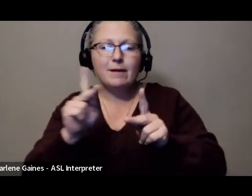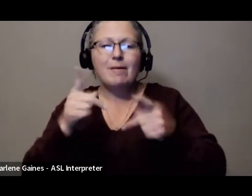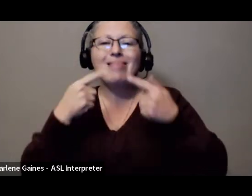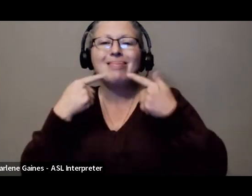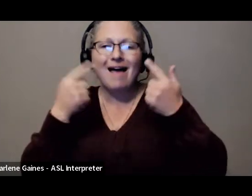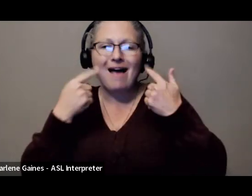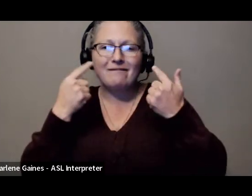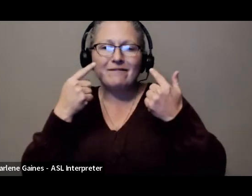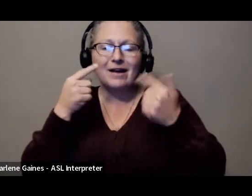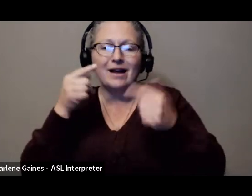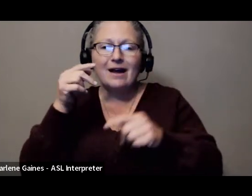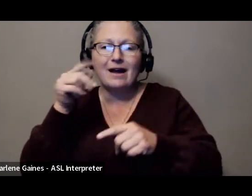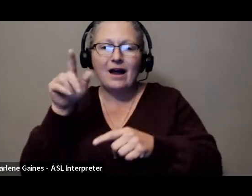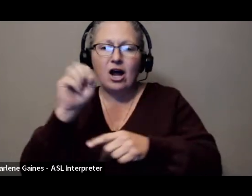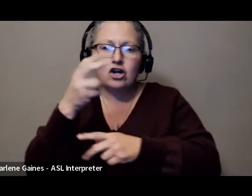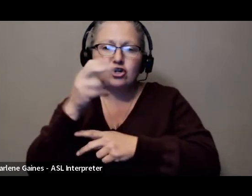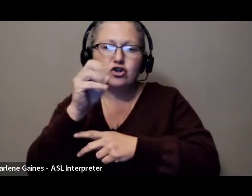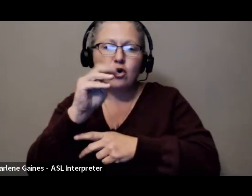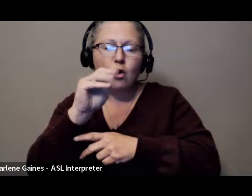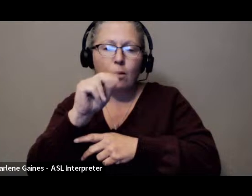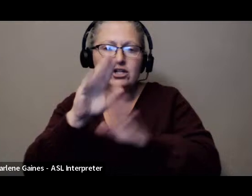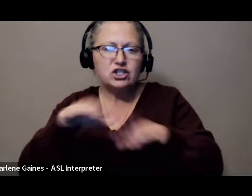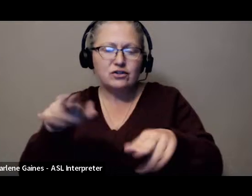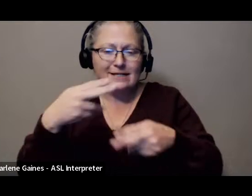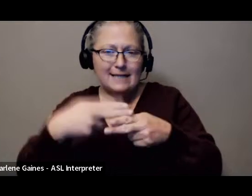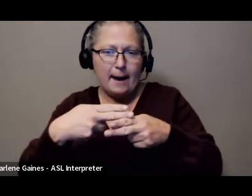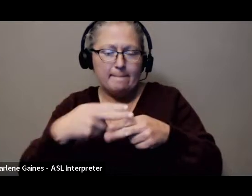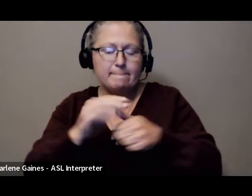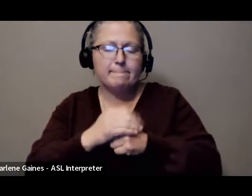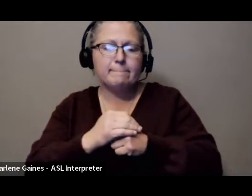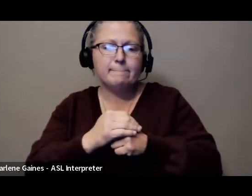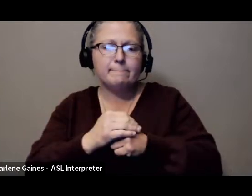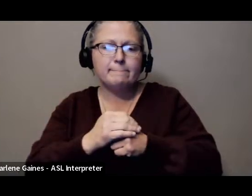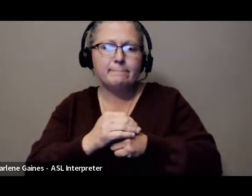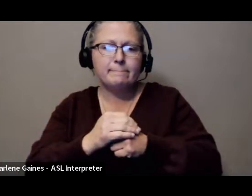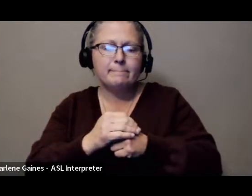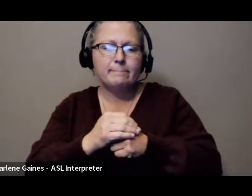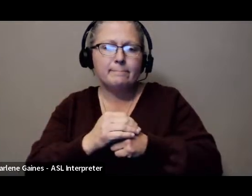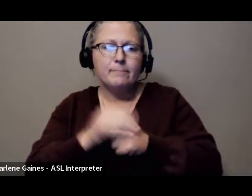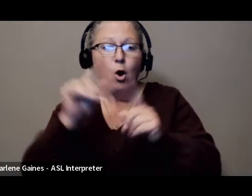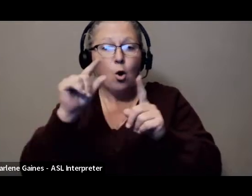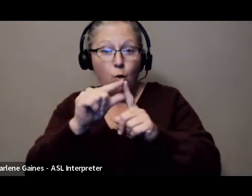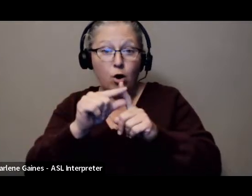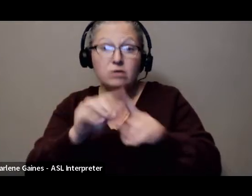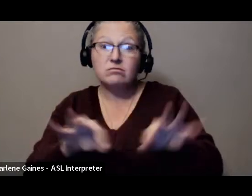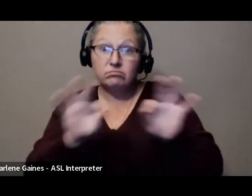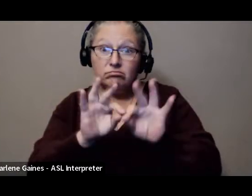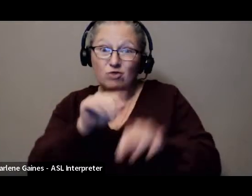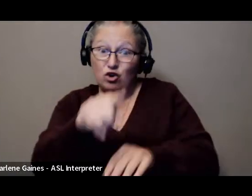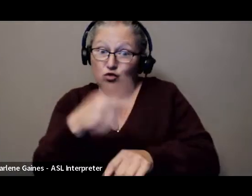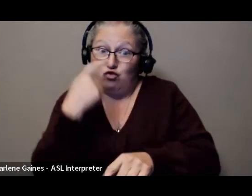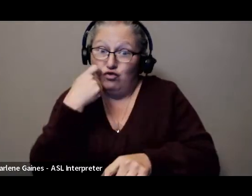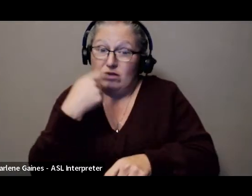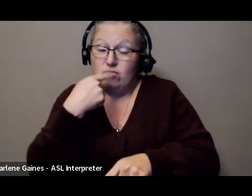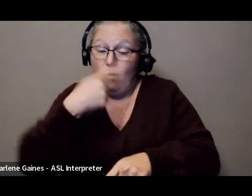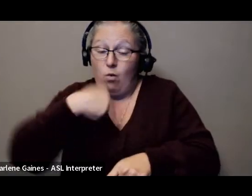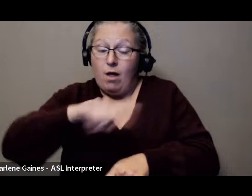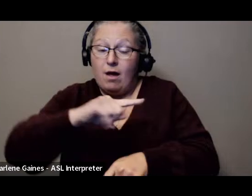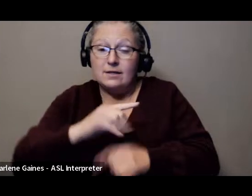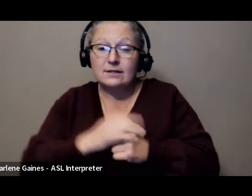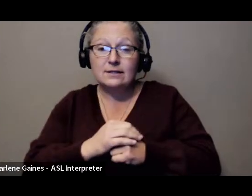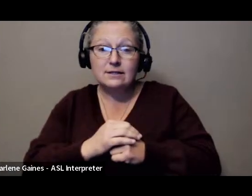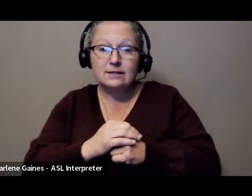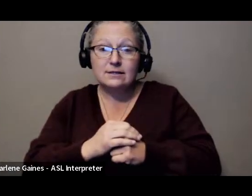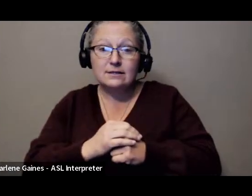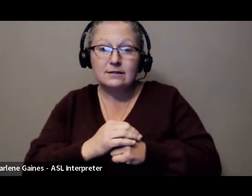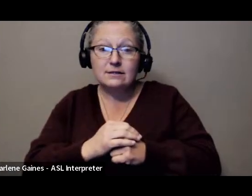laughing at Shulman's children's name. And words matter. You just told that to us.